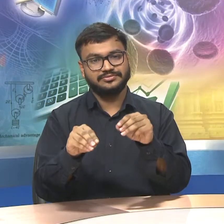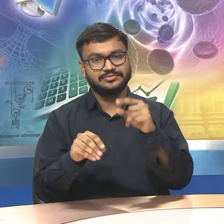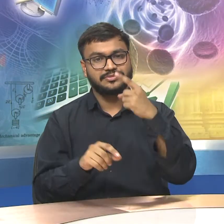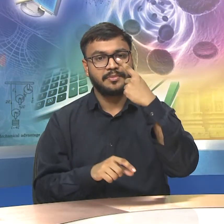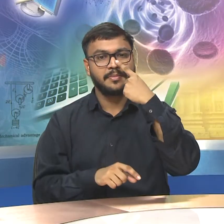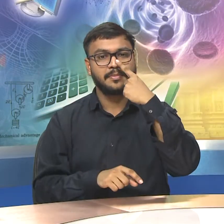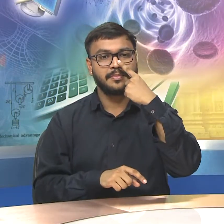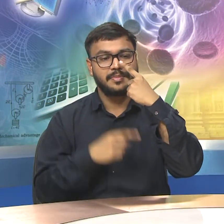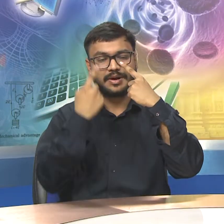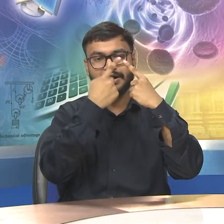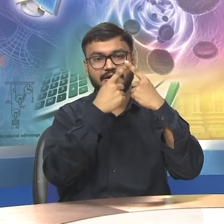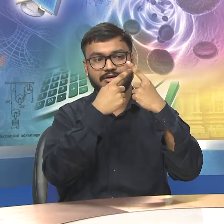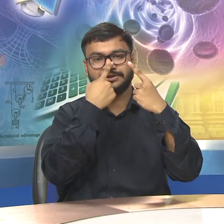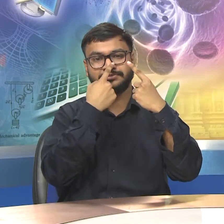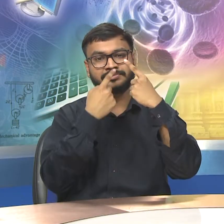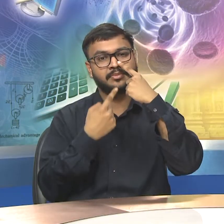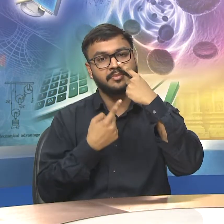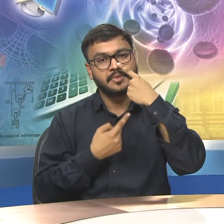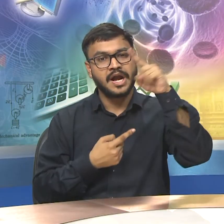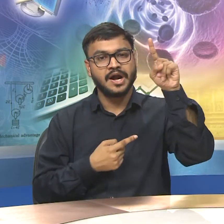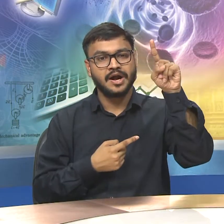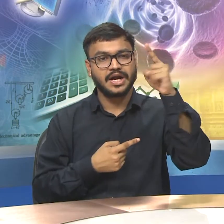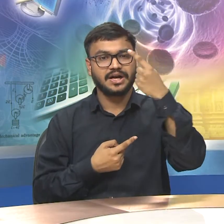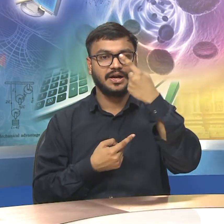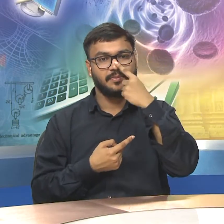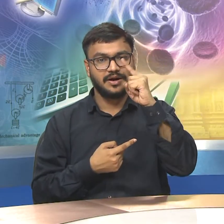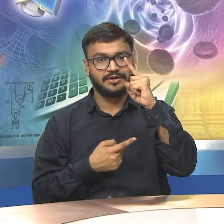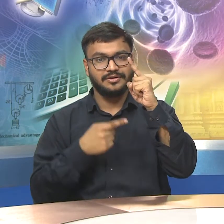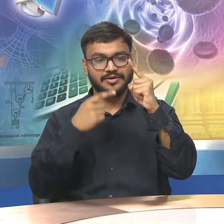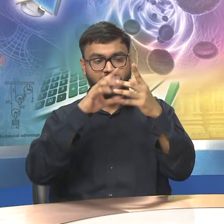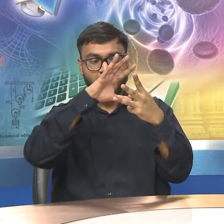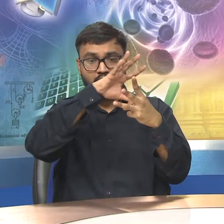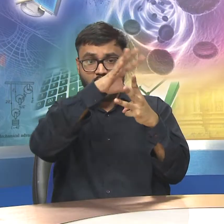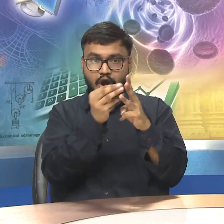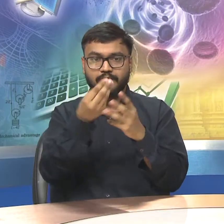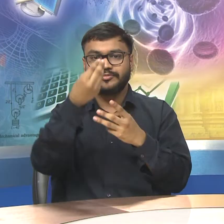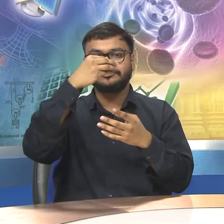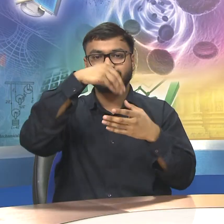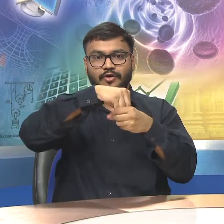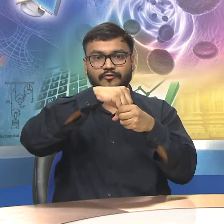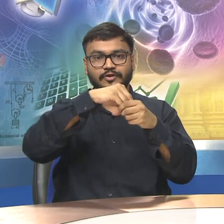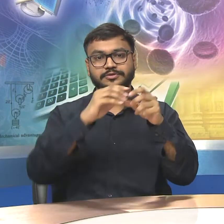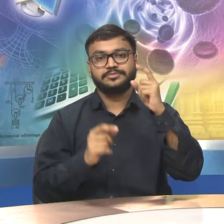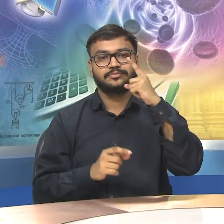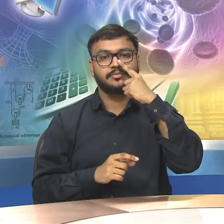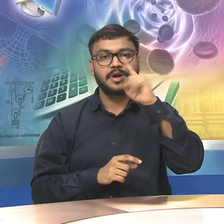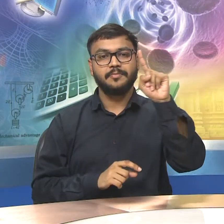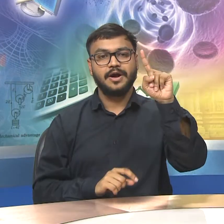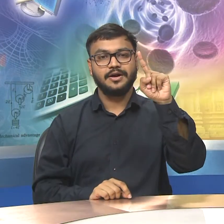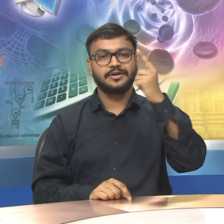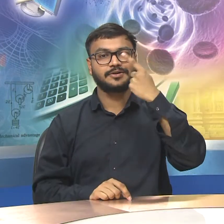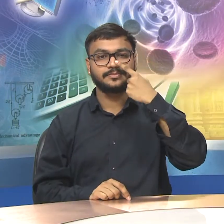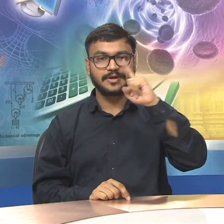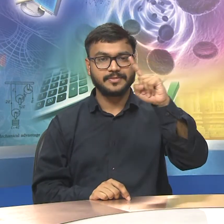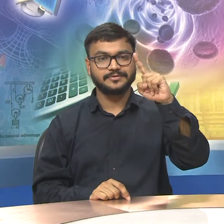sign hand shape with one finger, place of articulation nose, and movement